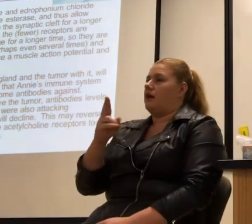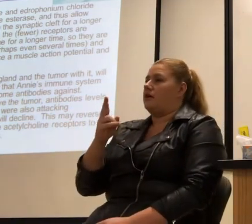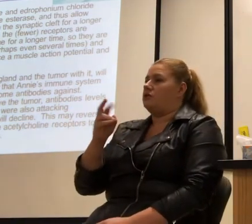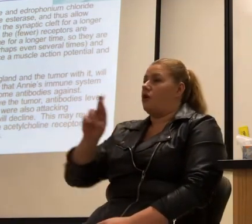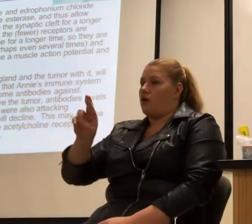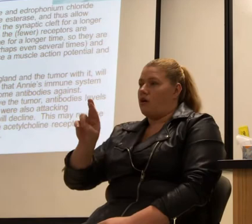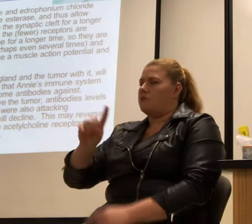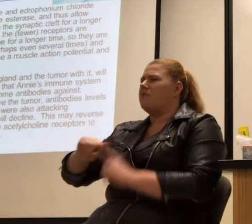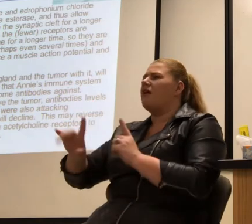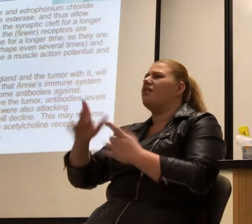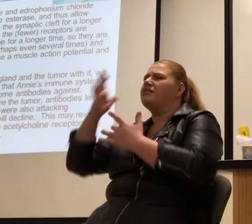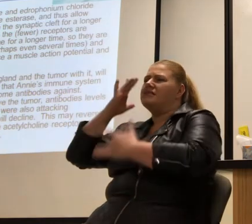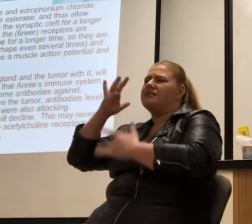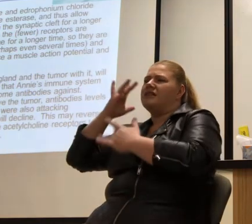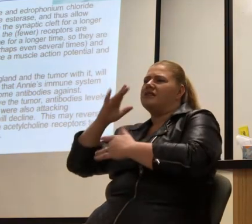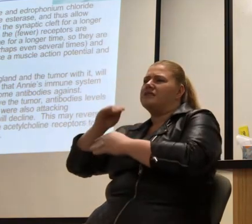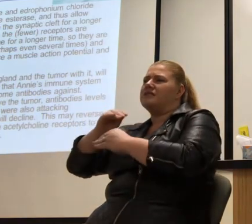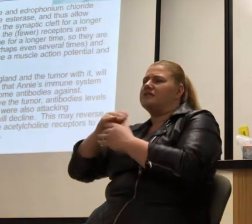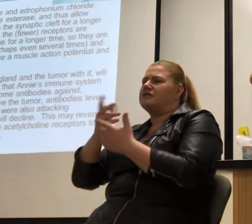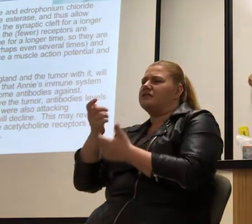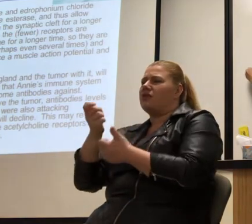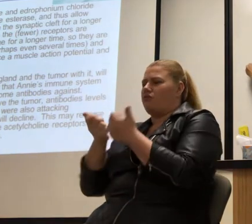does the disease,